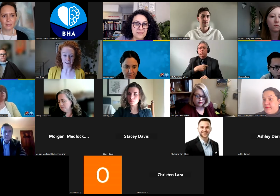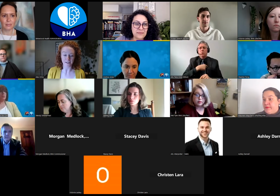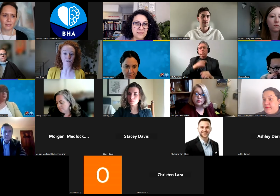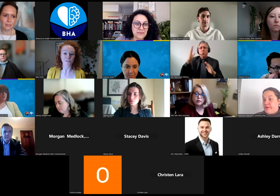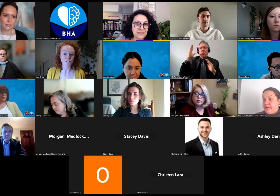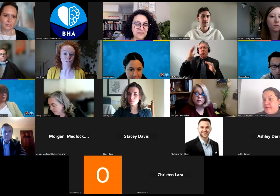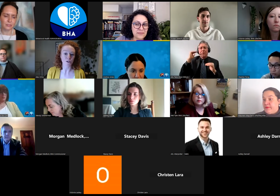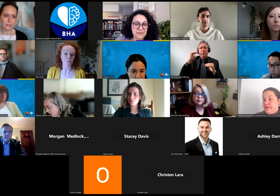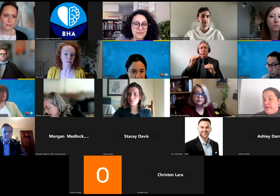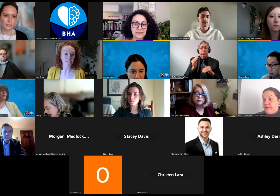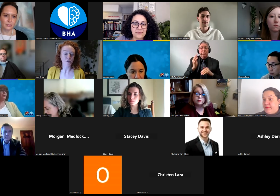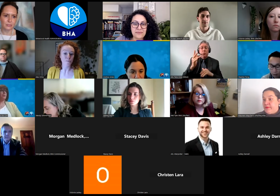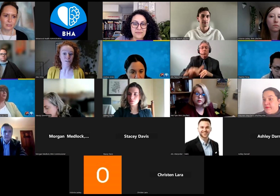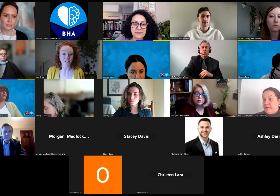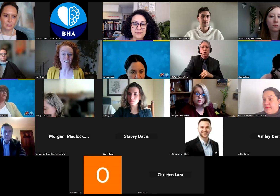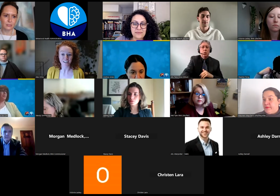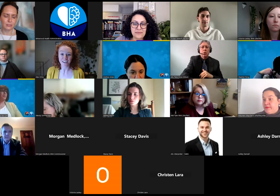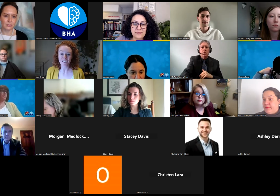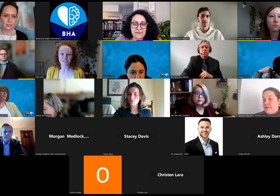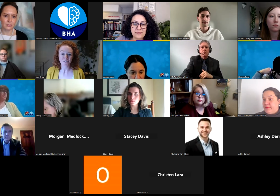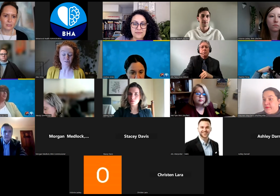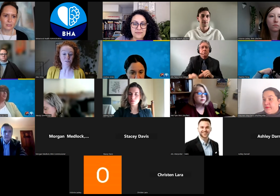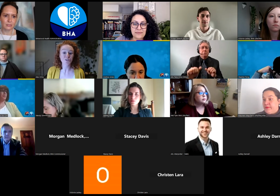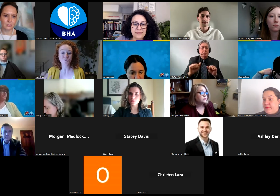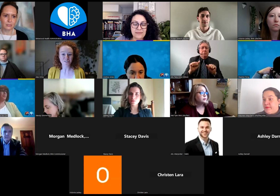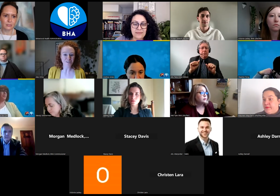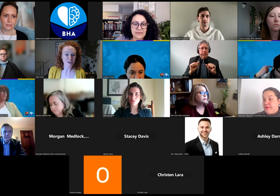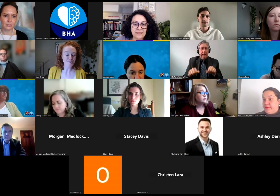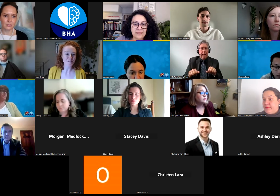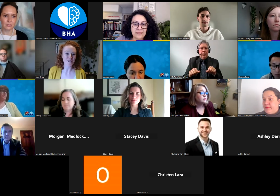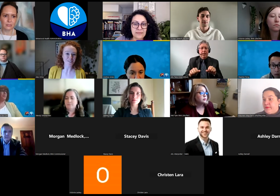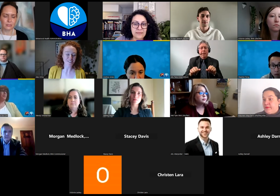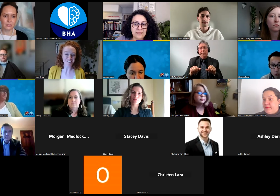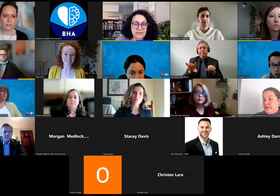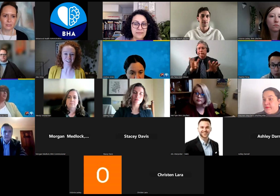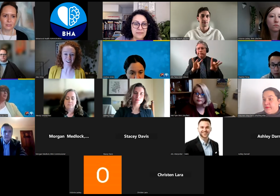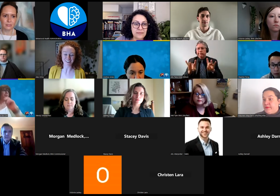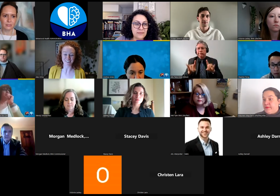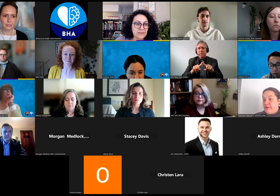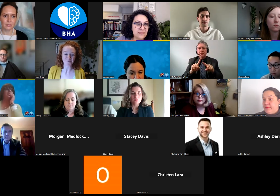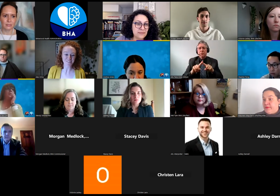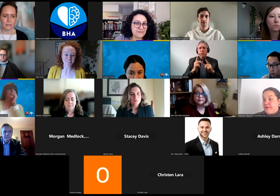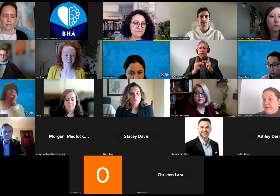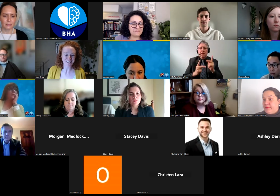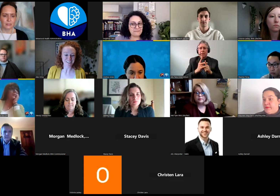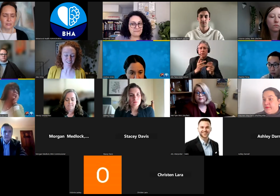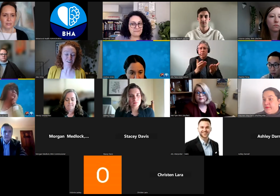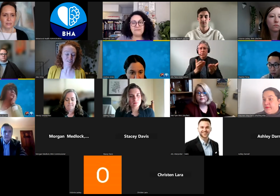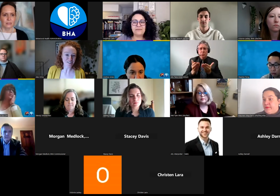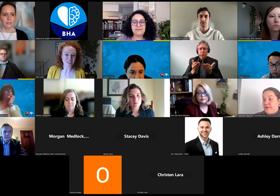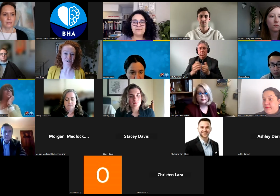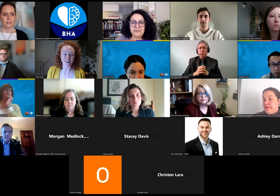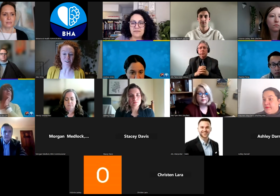hoping that in the future, we will have the ability to choose different types of services.